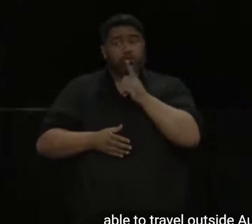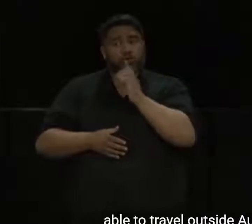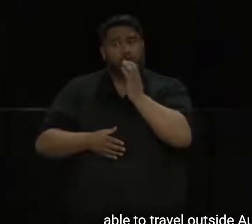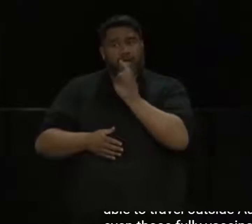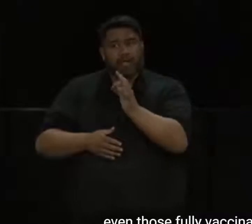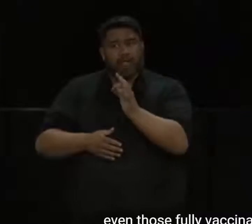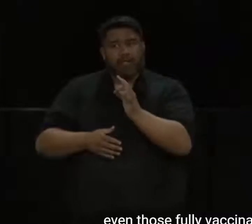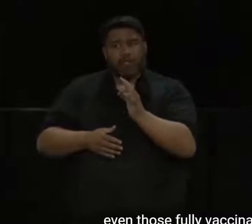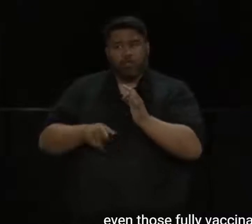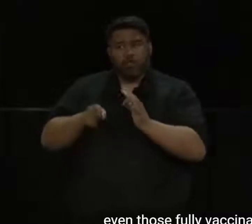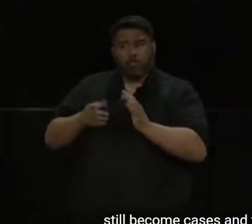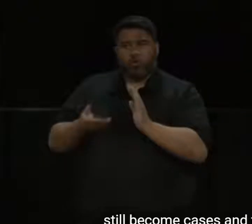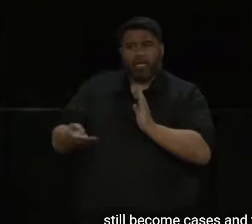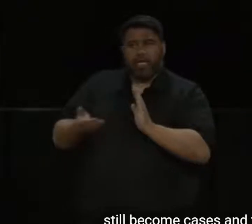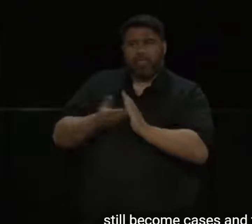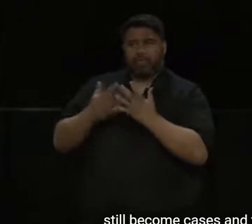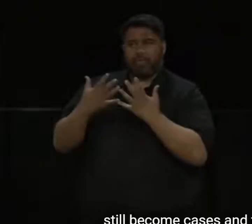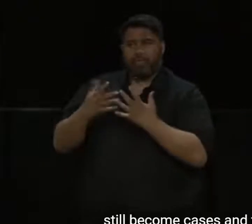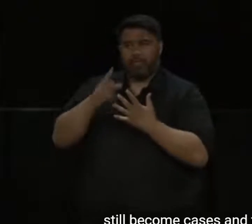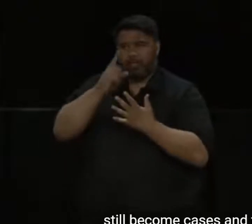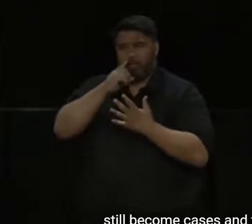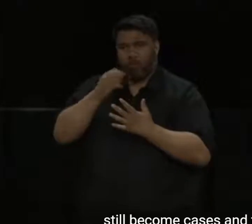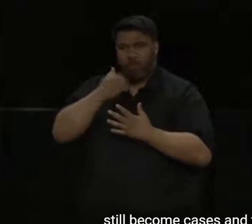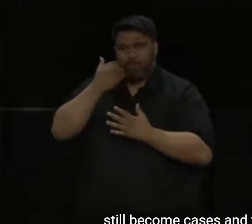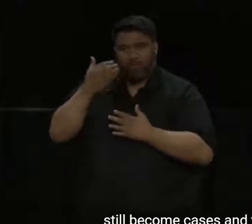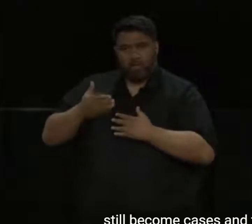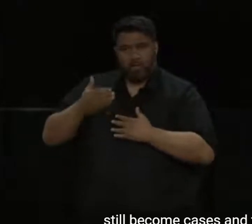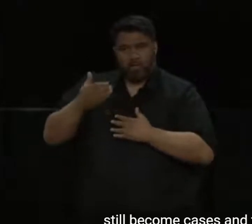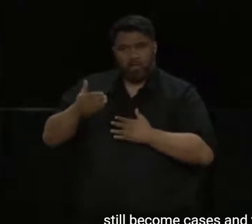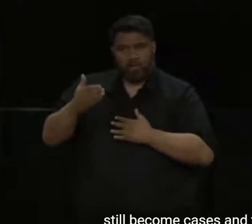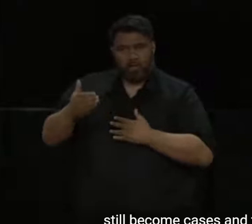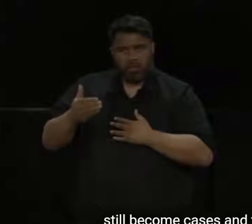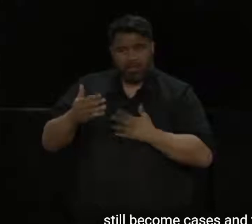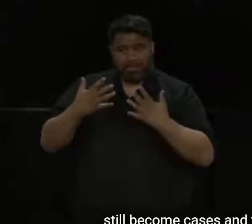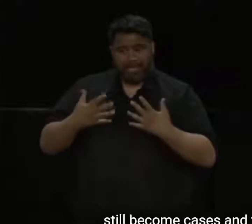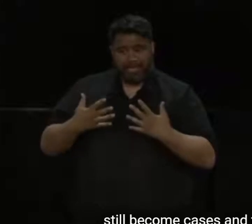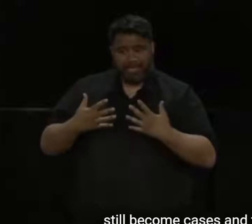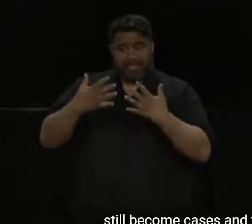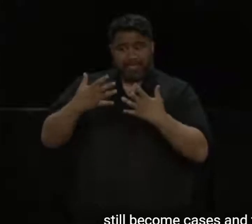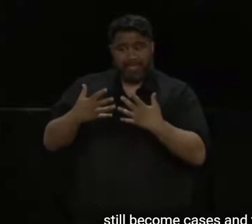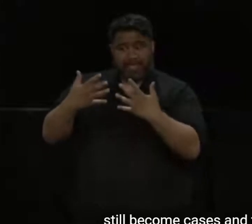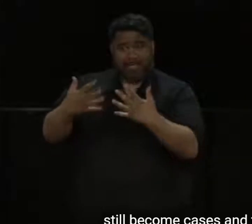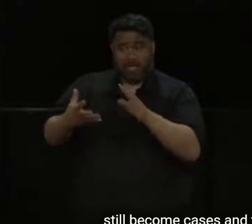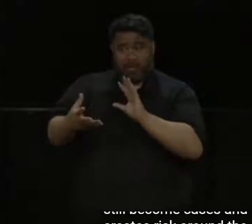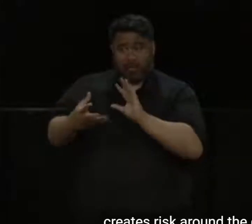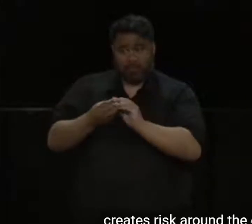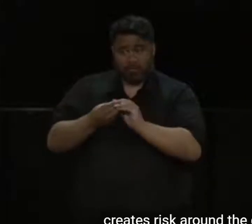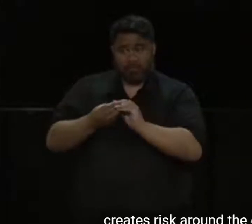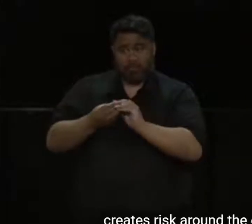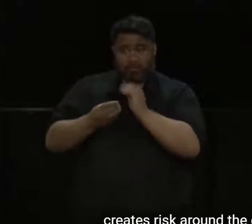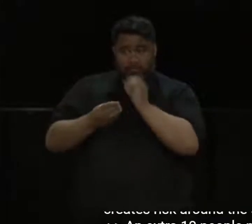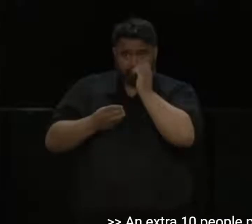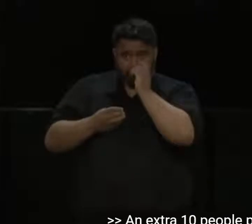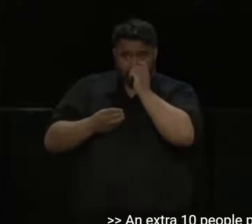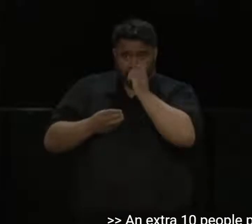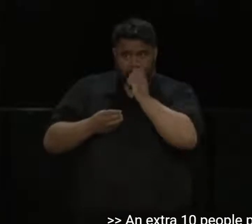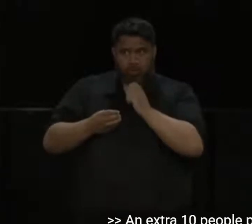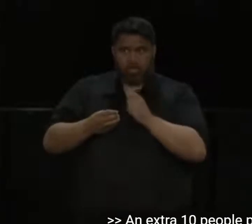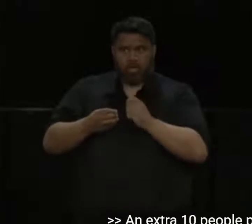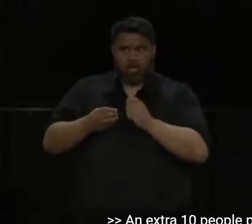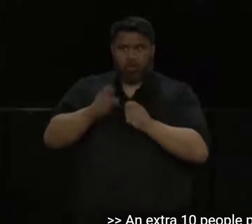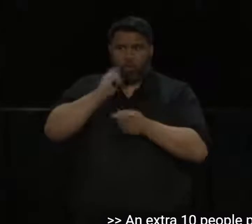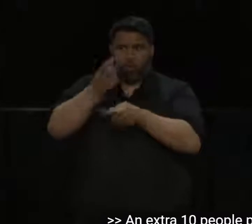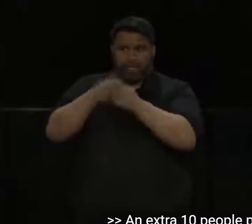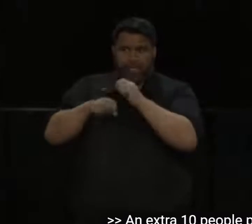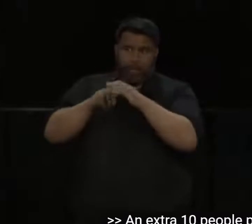much, how many extra do they multiply into with your concern about them being nodes? Well, this is